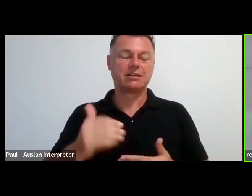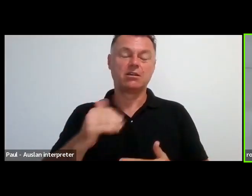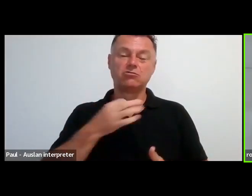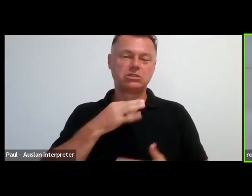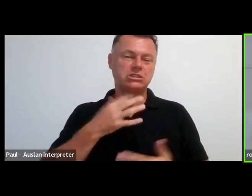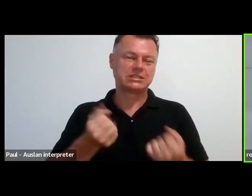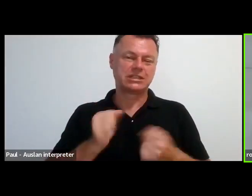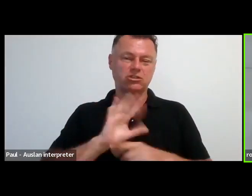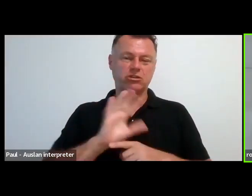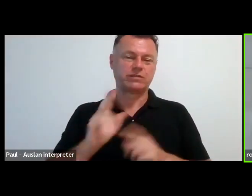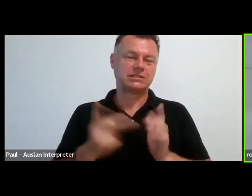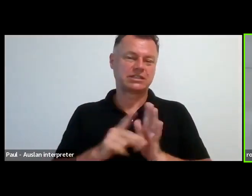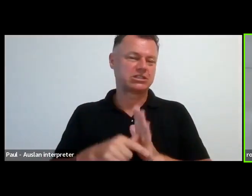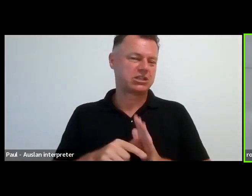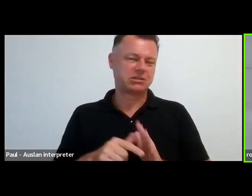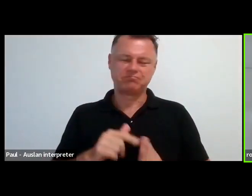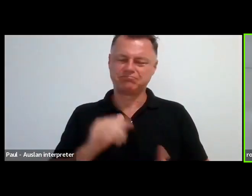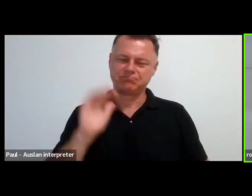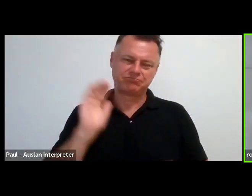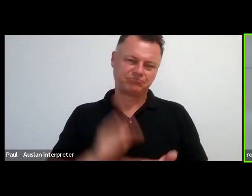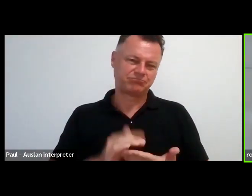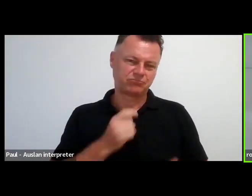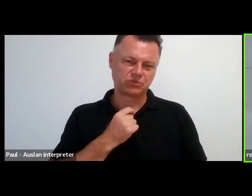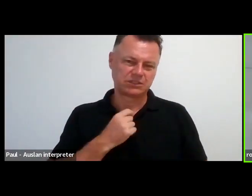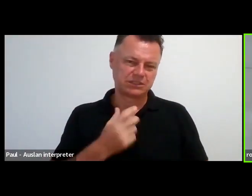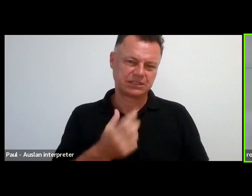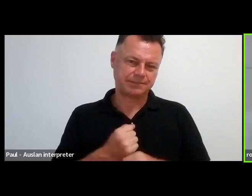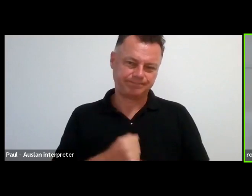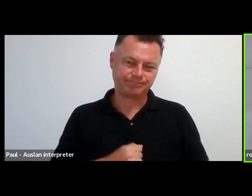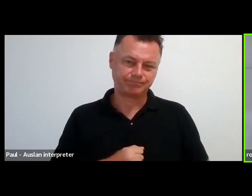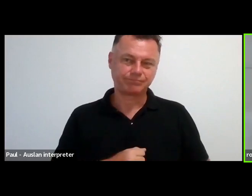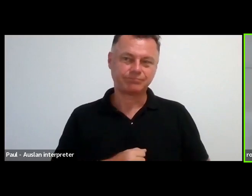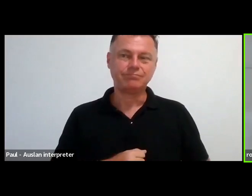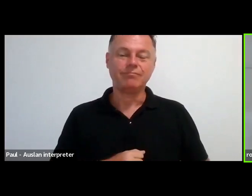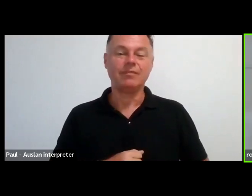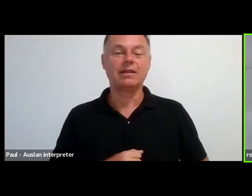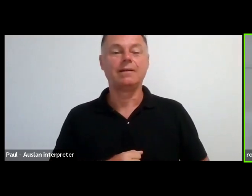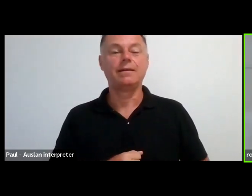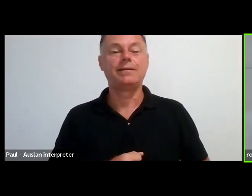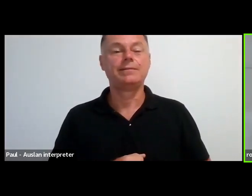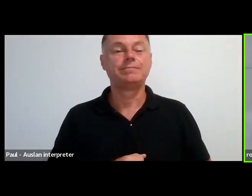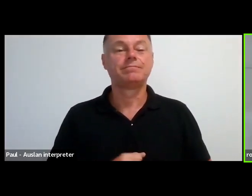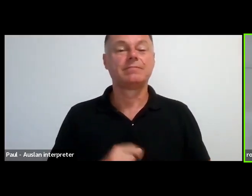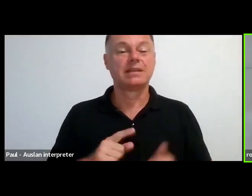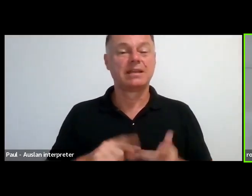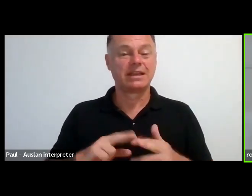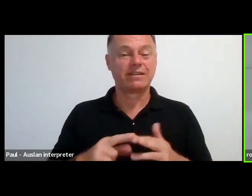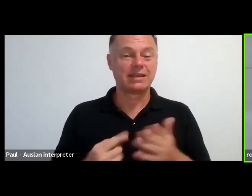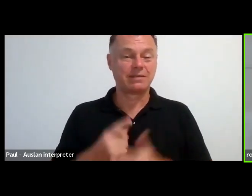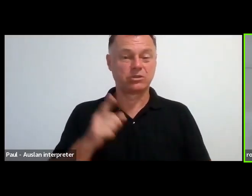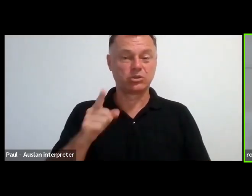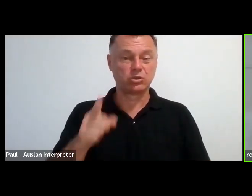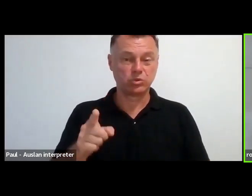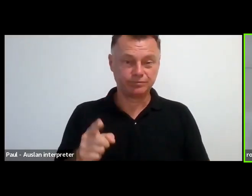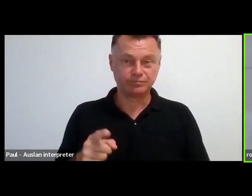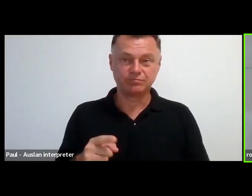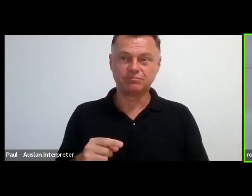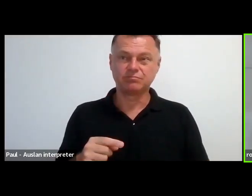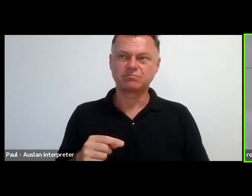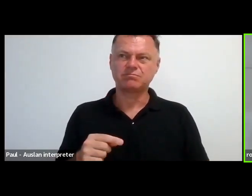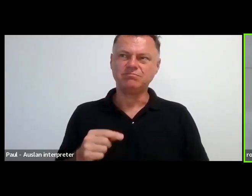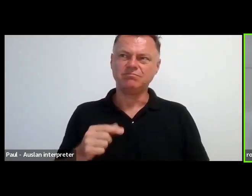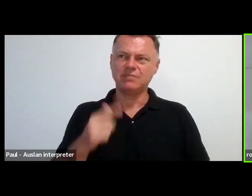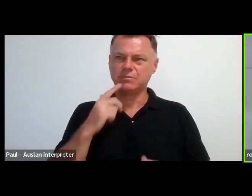that you will contract COVID again. And so if this circumstance was to happen to you, you've finished your